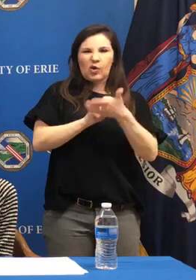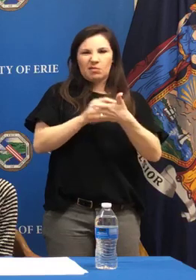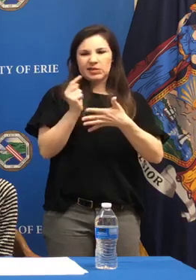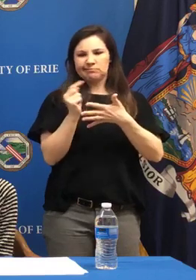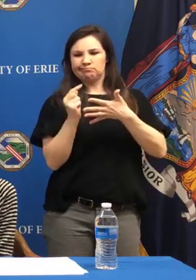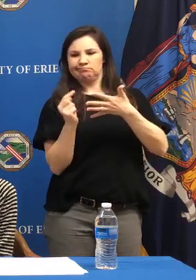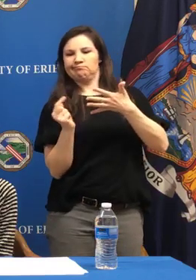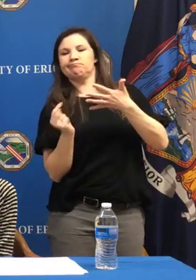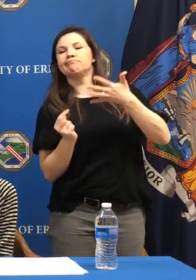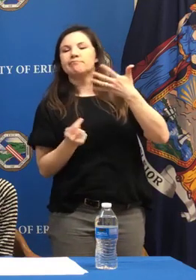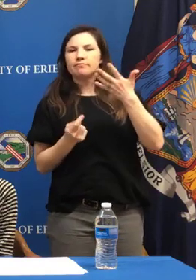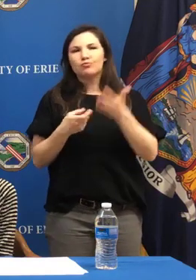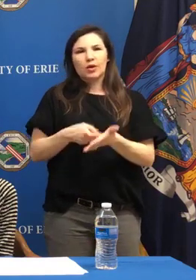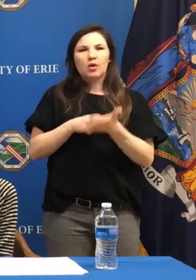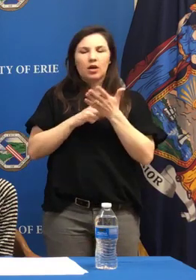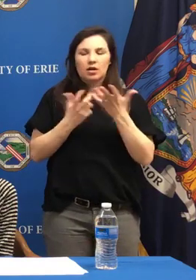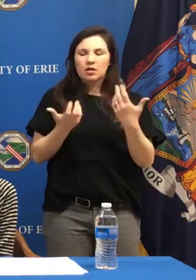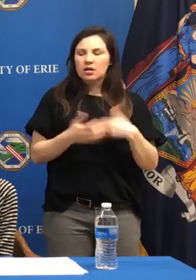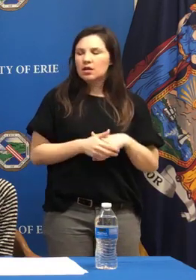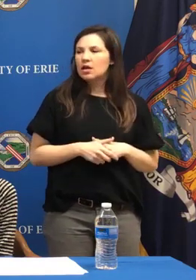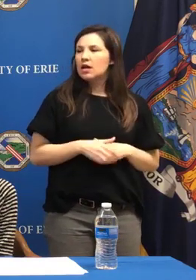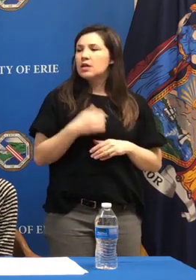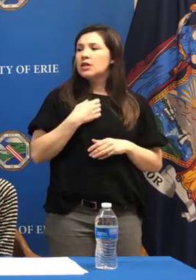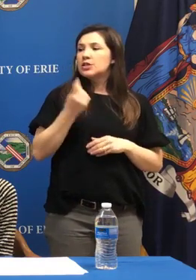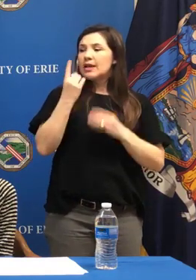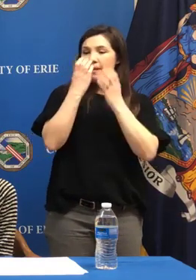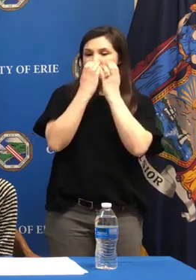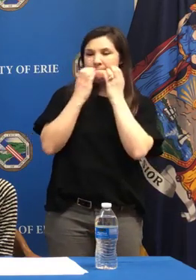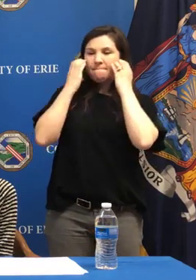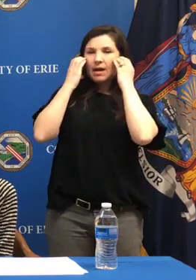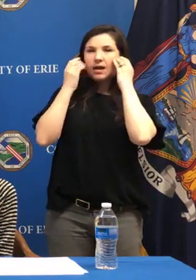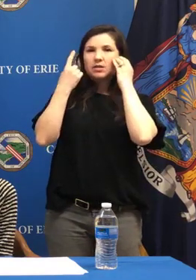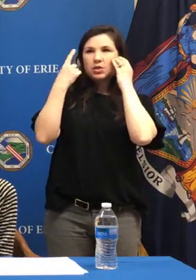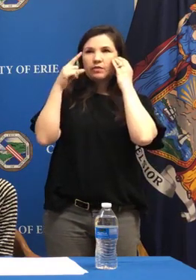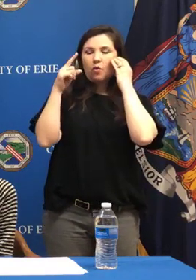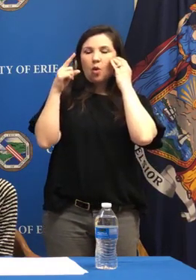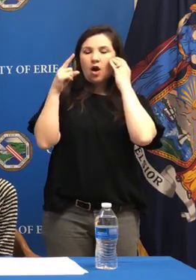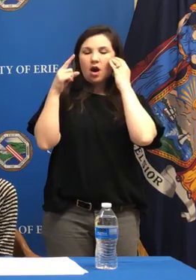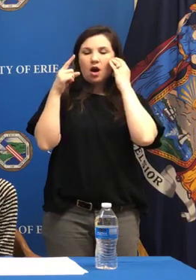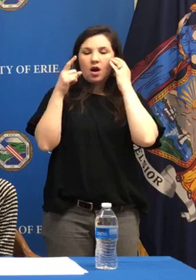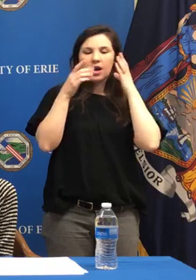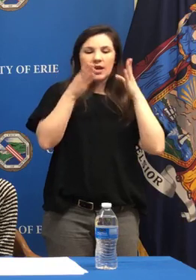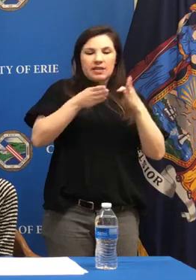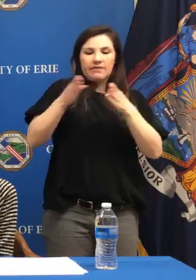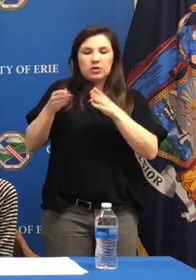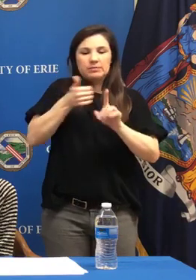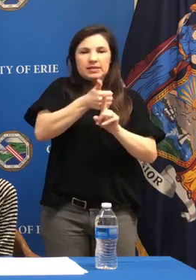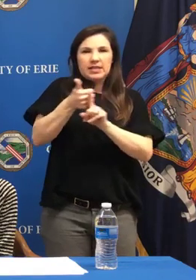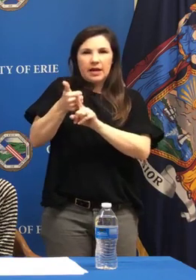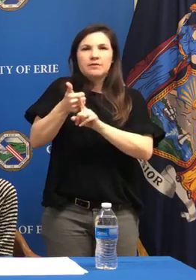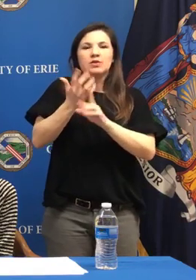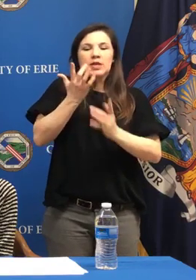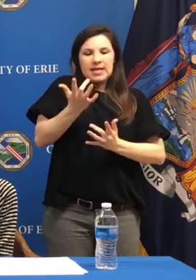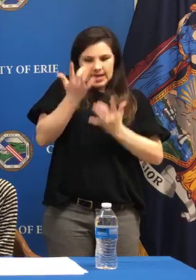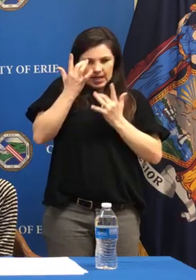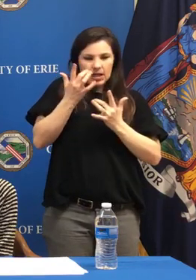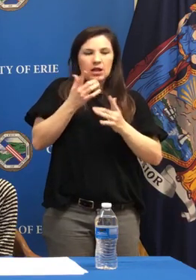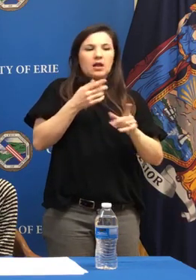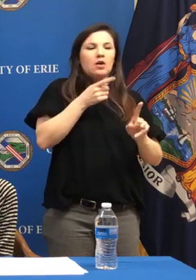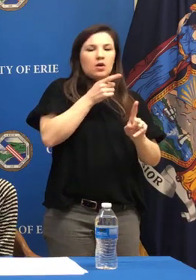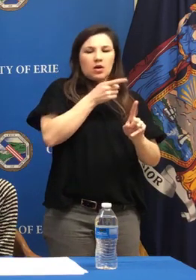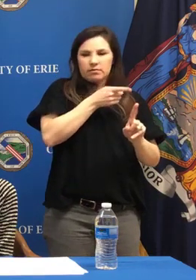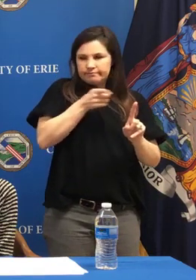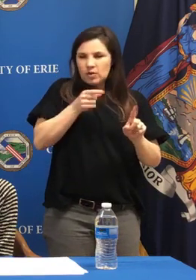requirements associated with it. And remember, the mask is primarily for individuals who are ill or those that are in a healthcare